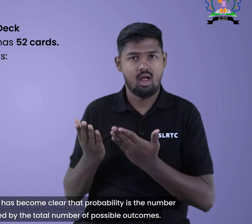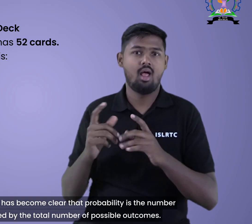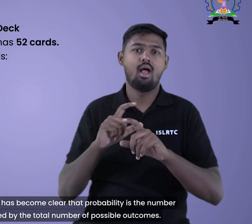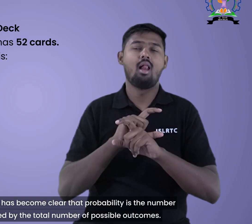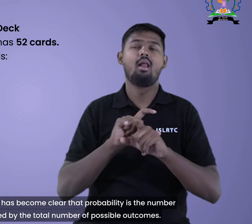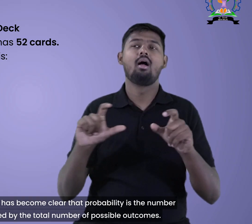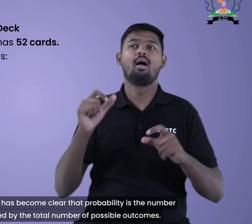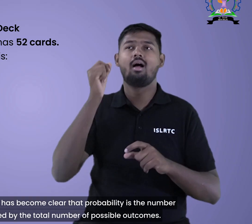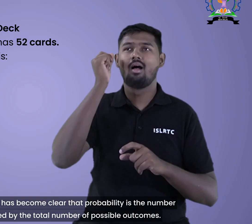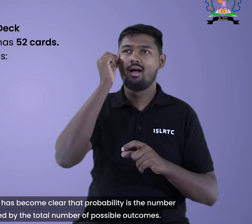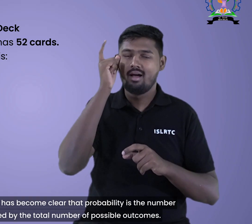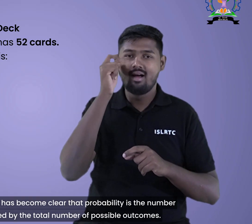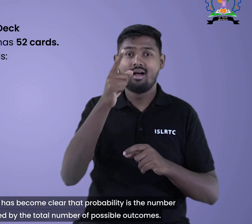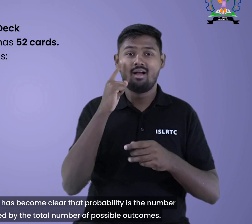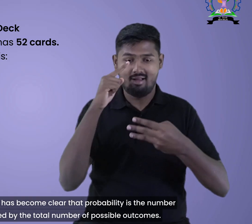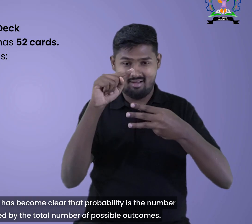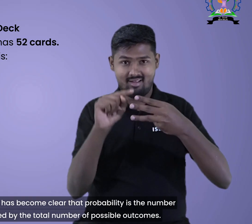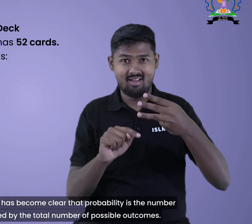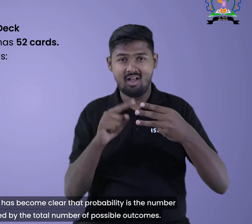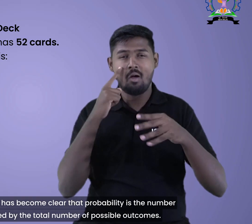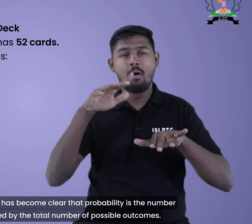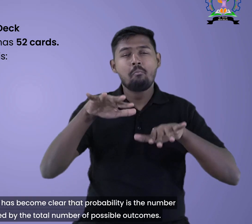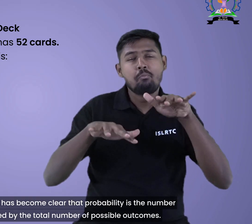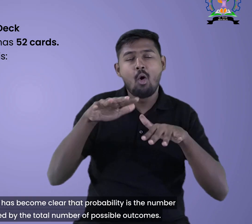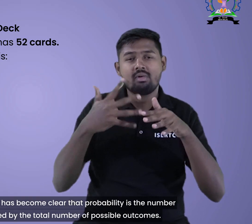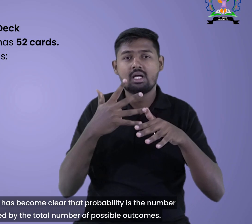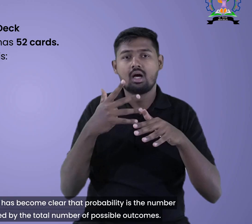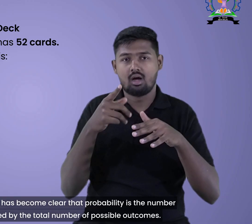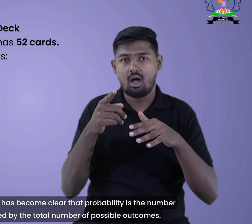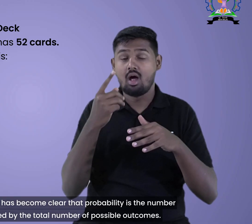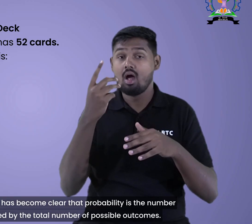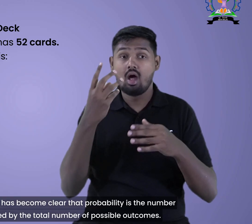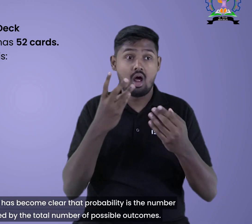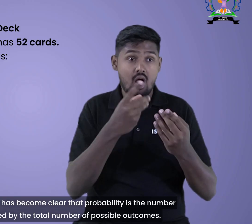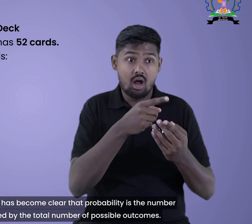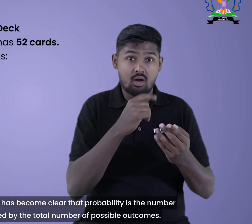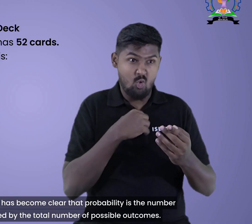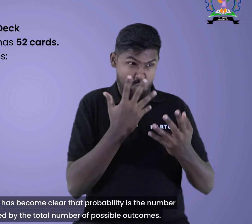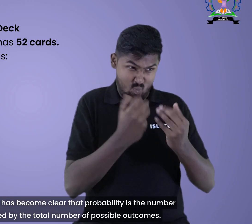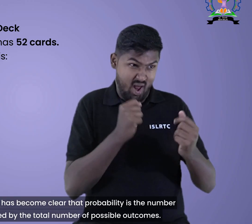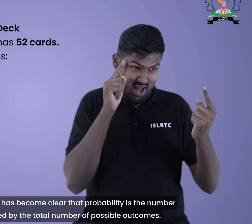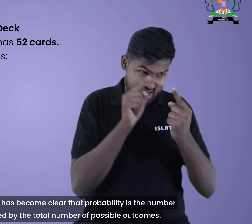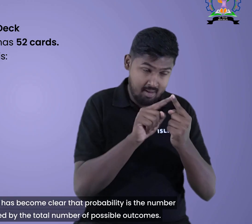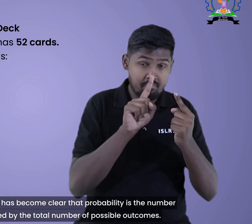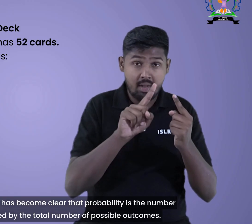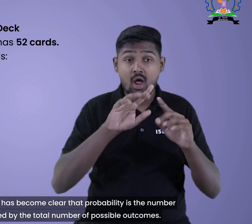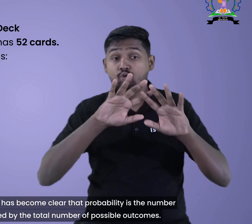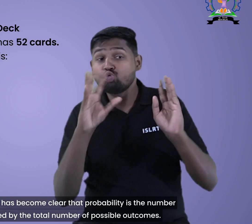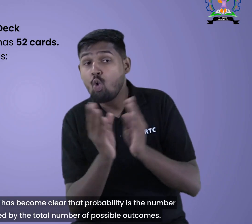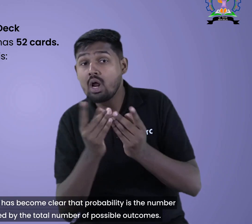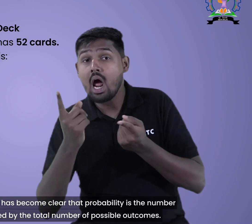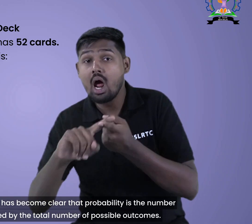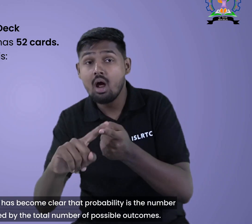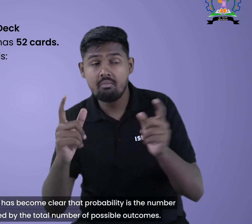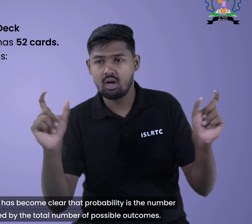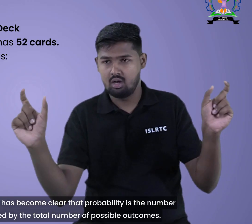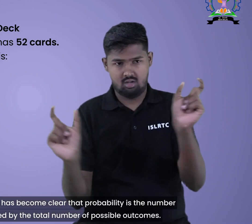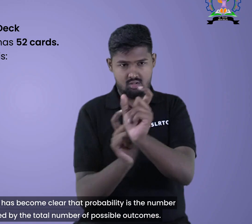Through these three examples, it has become clear that probability is the number of favorable outcomes divided by the